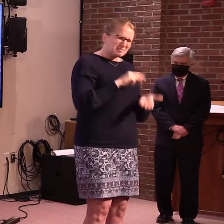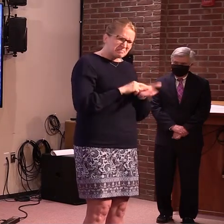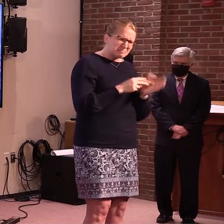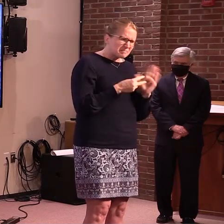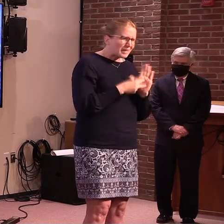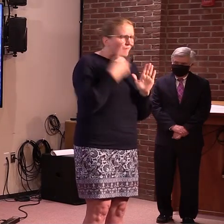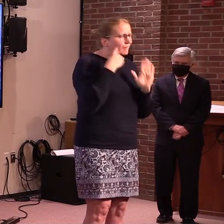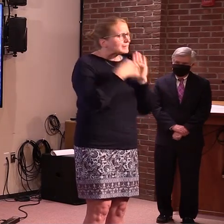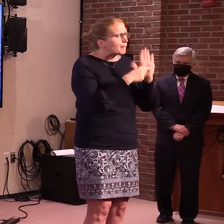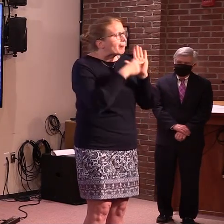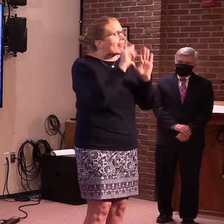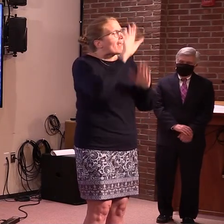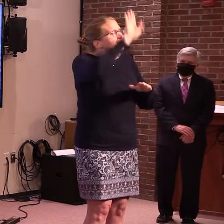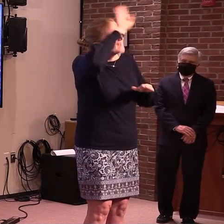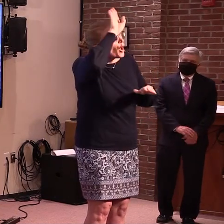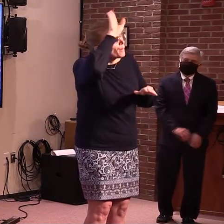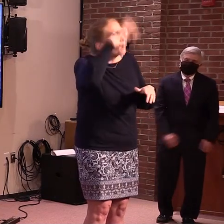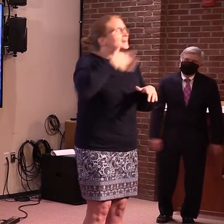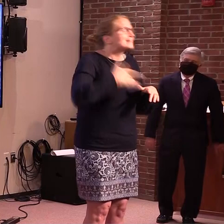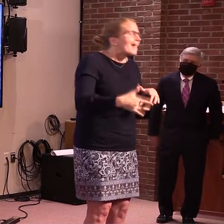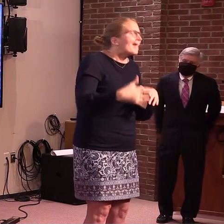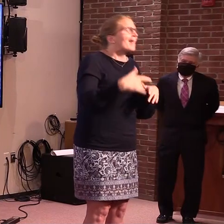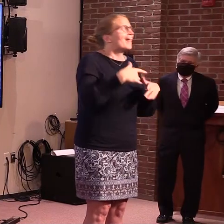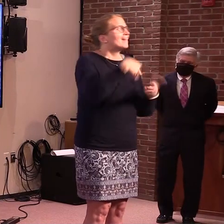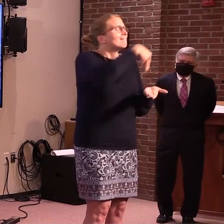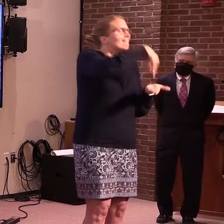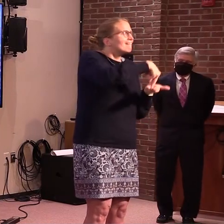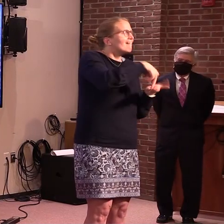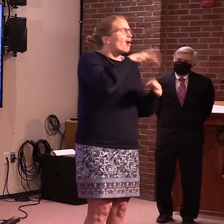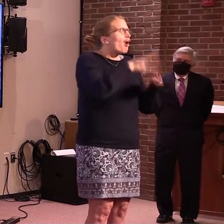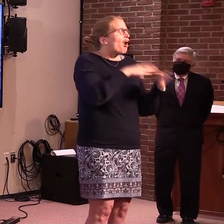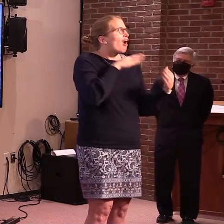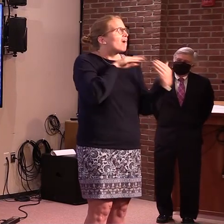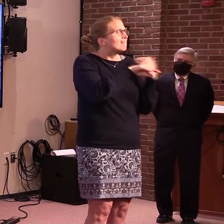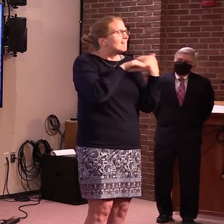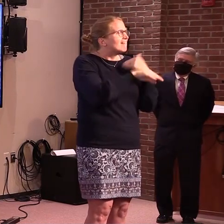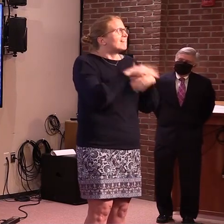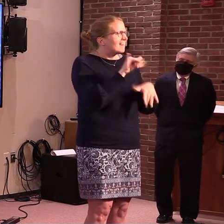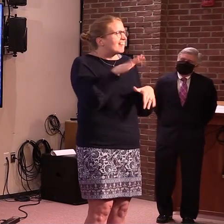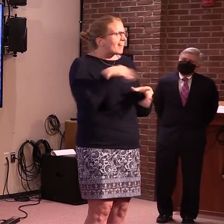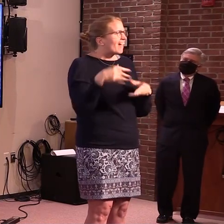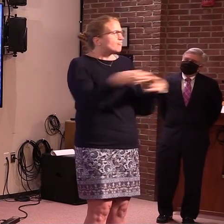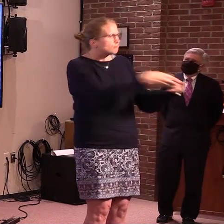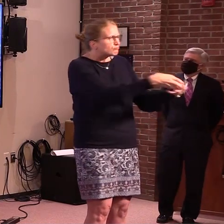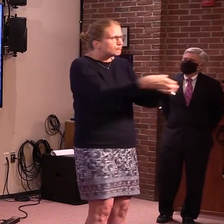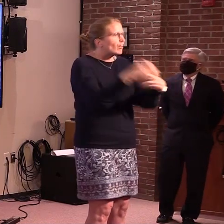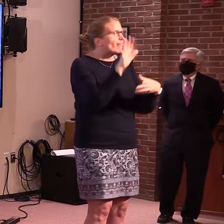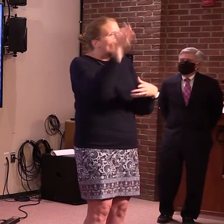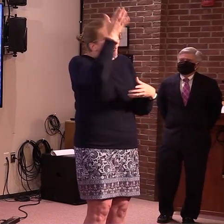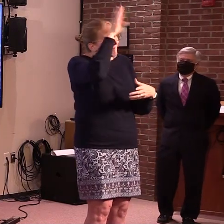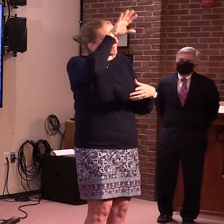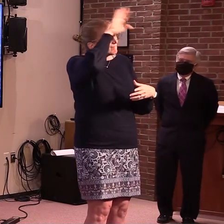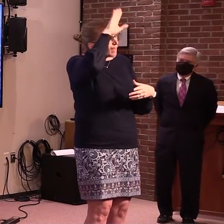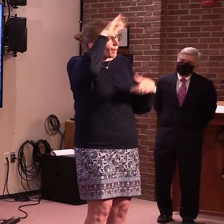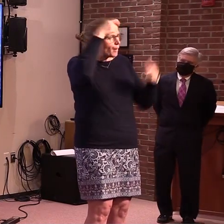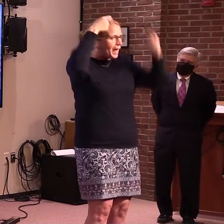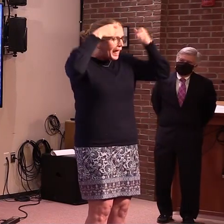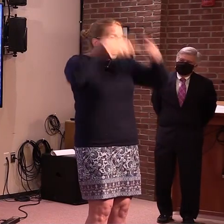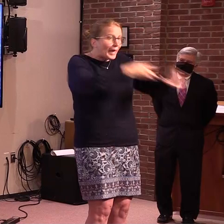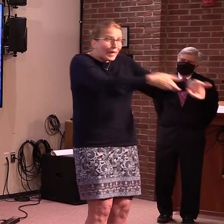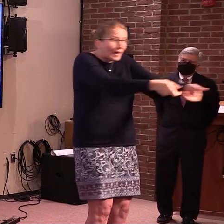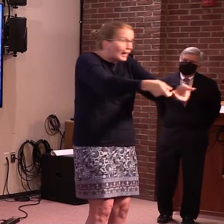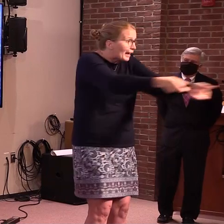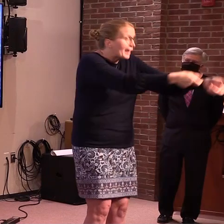the fire departments and so forth along the highways? Yes, sir. I don't know if there's been any guidance, but